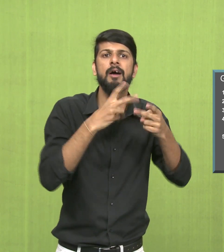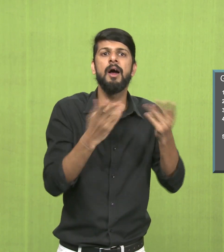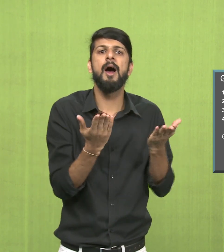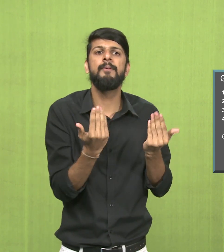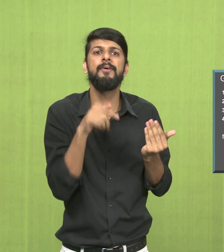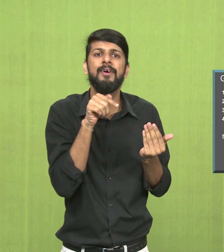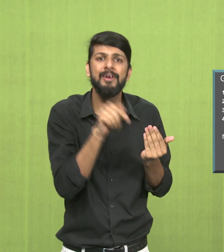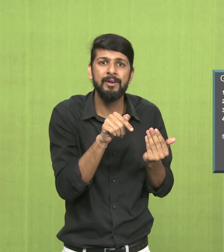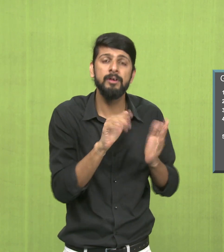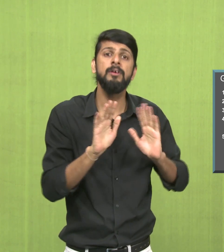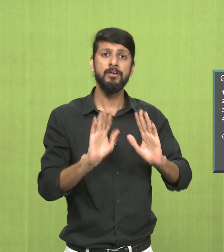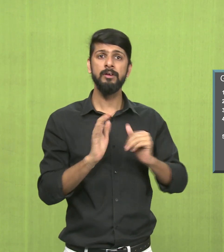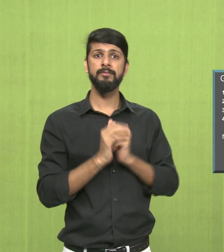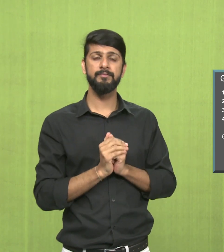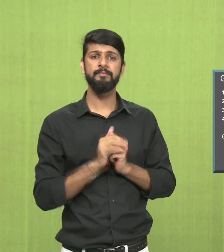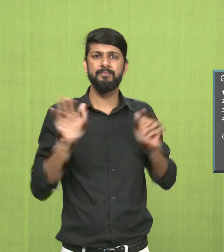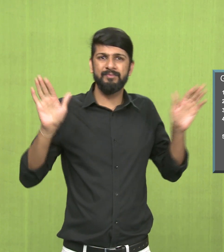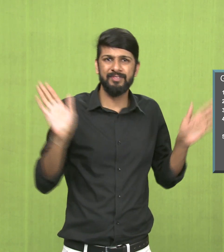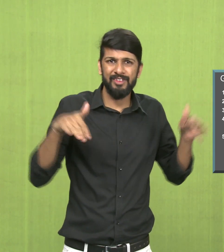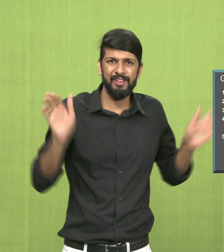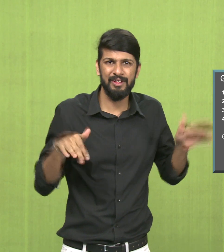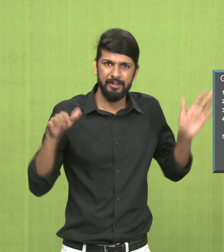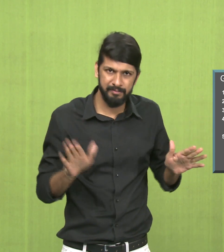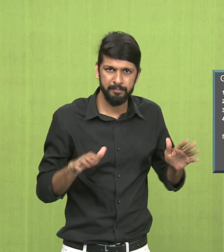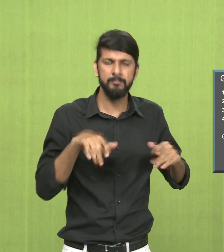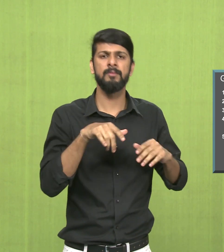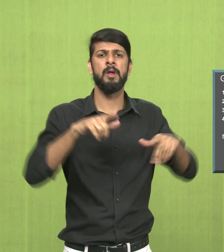The images look lively and interesting.